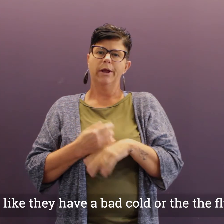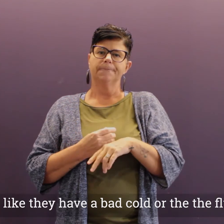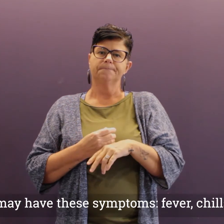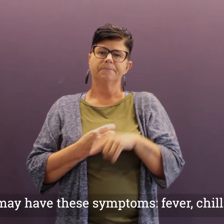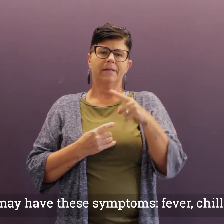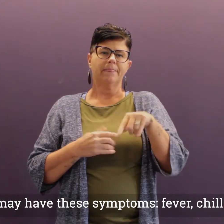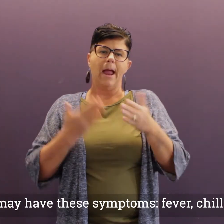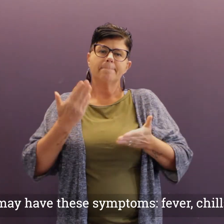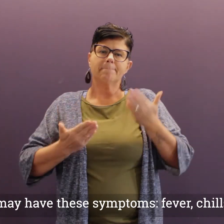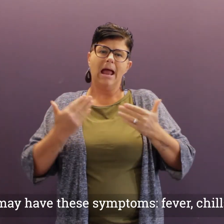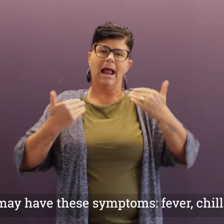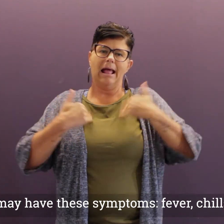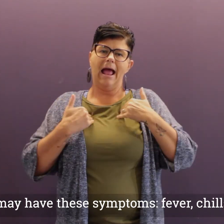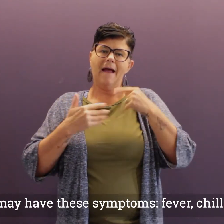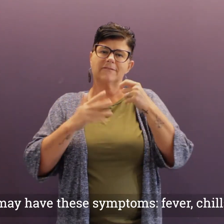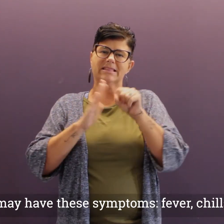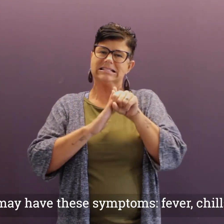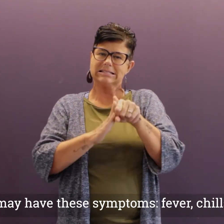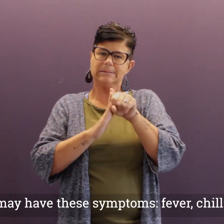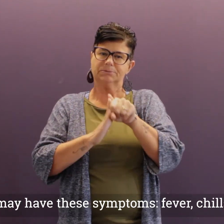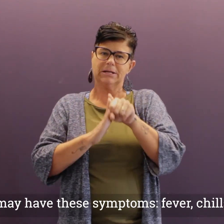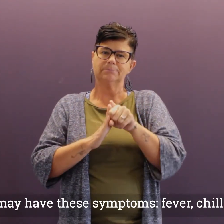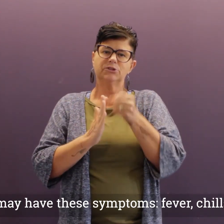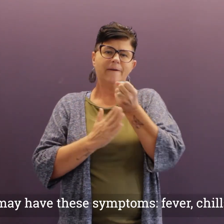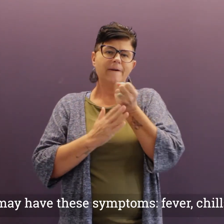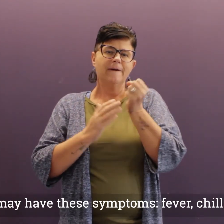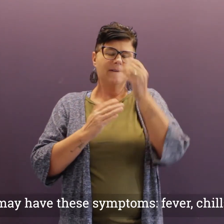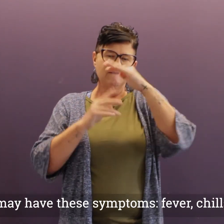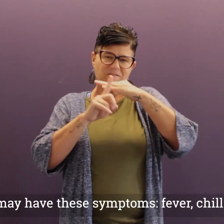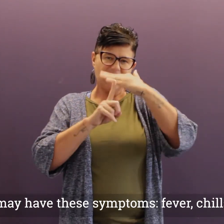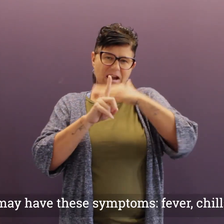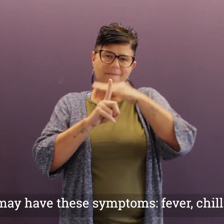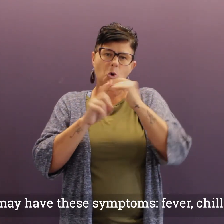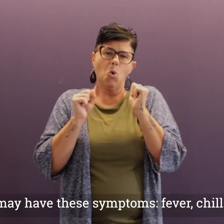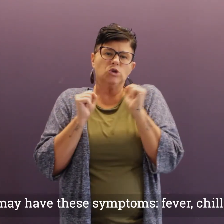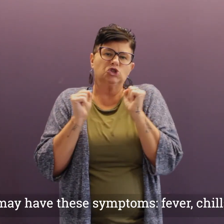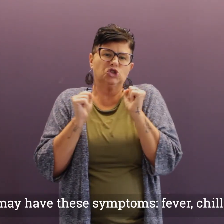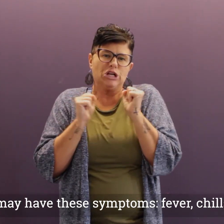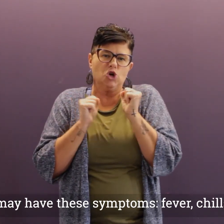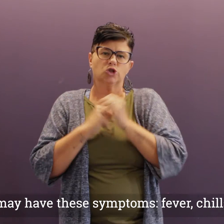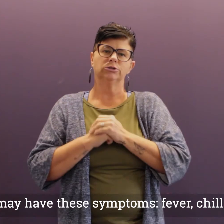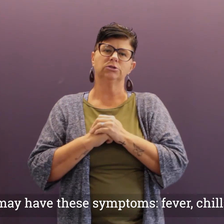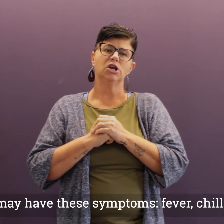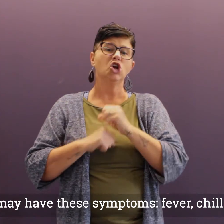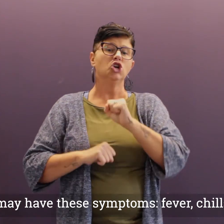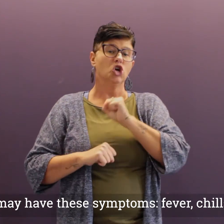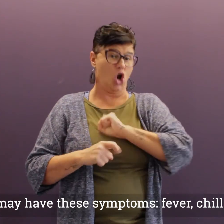They may have these symptoms. They Fever. Chills. Cough.